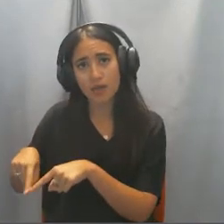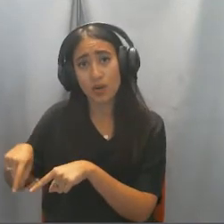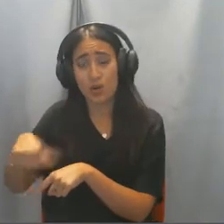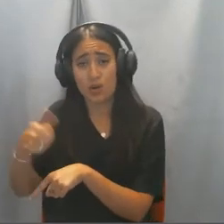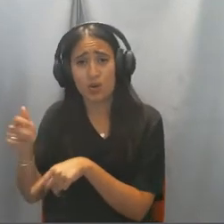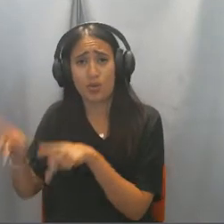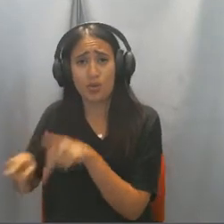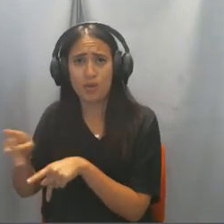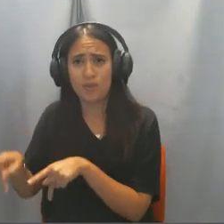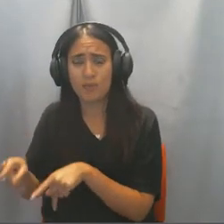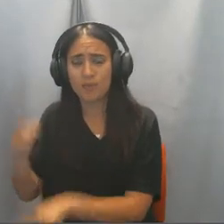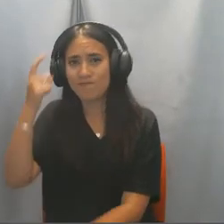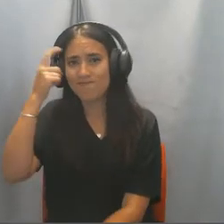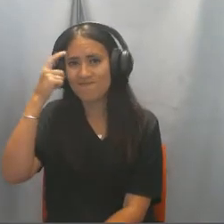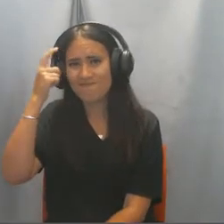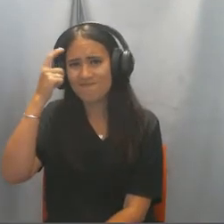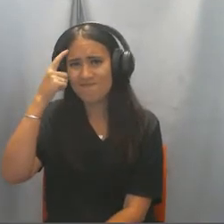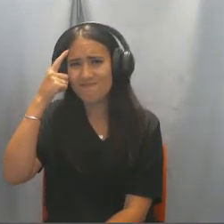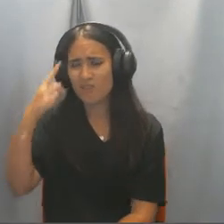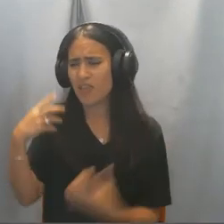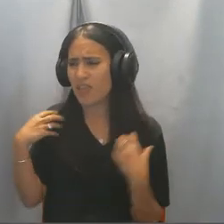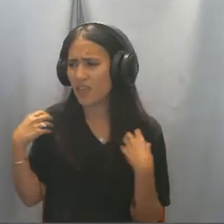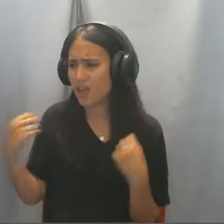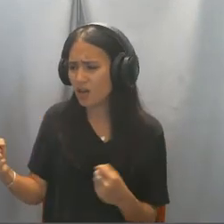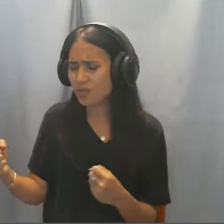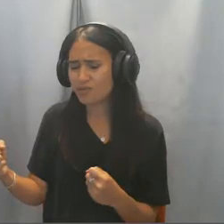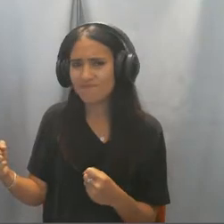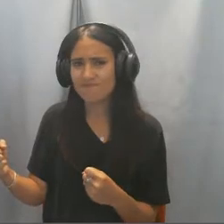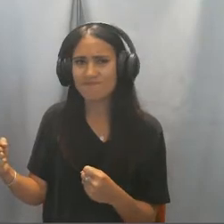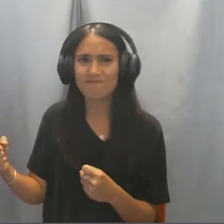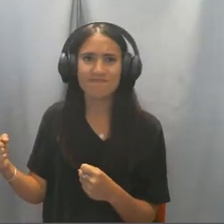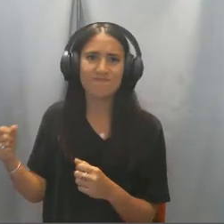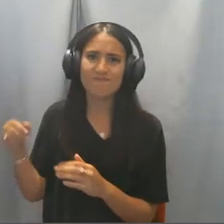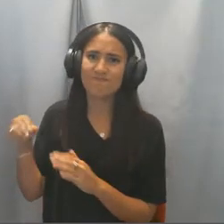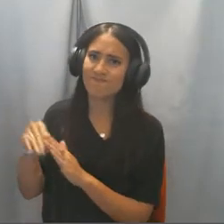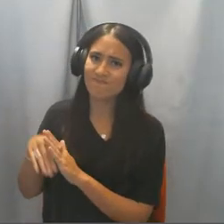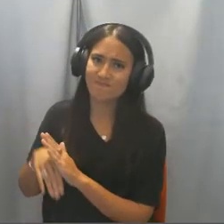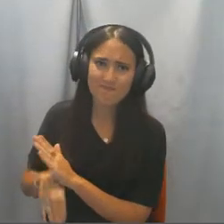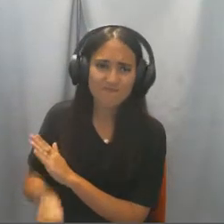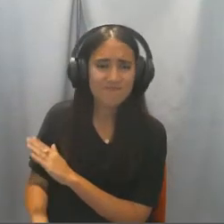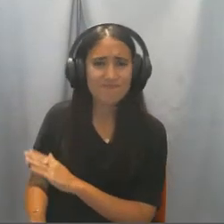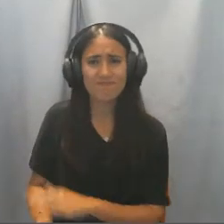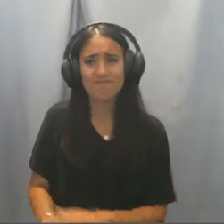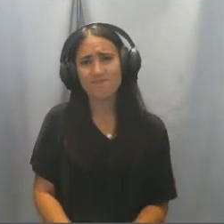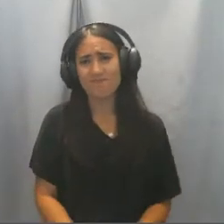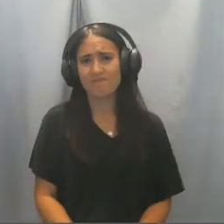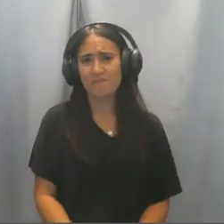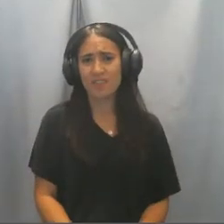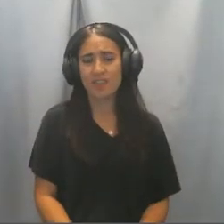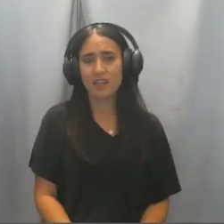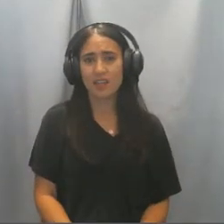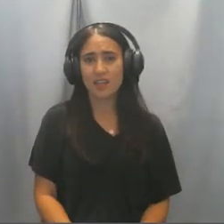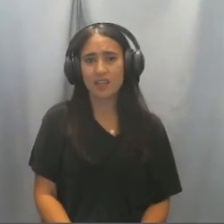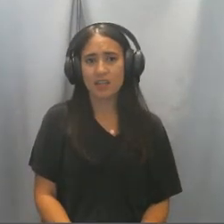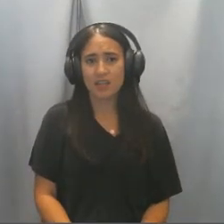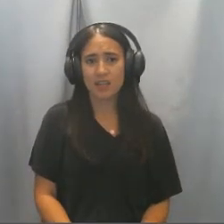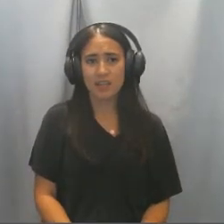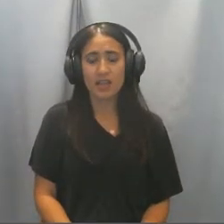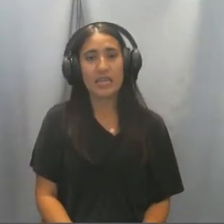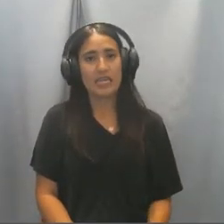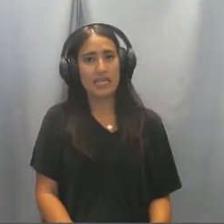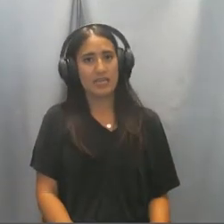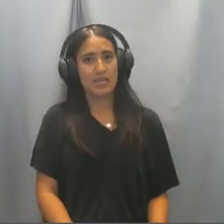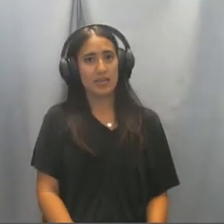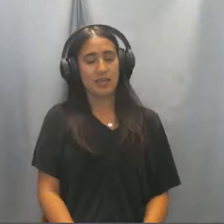don't have to be smooth all the time. Some of our octogenarian couples could bicker with each other day in and day out. But as long